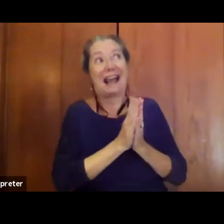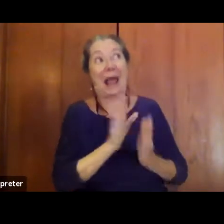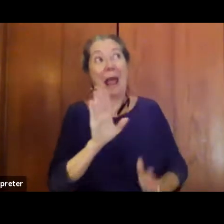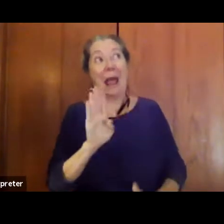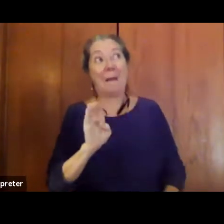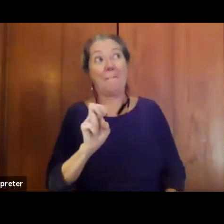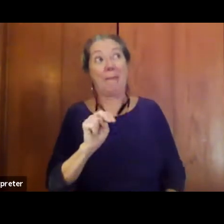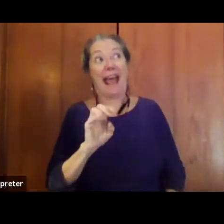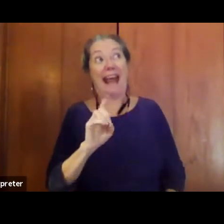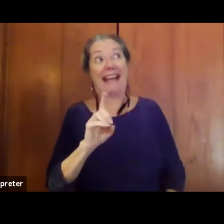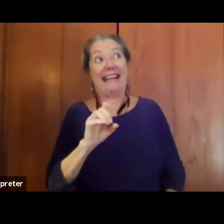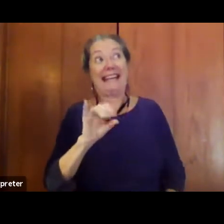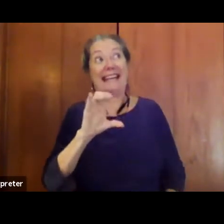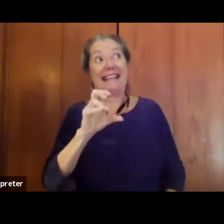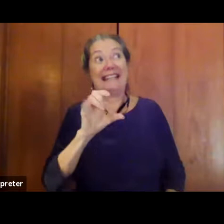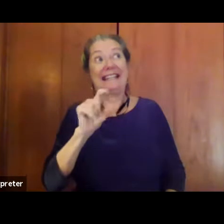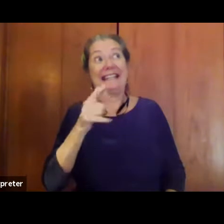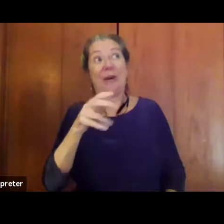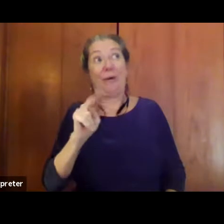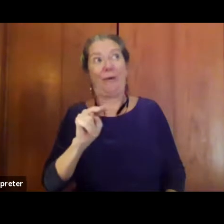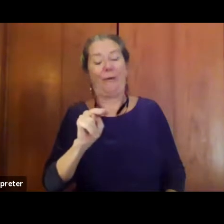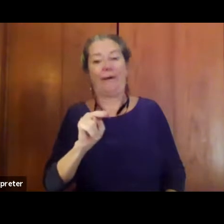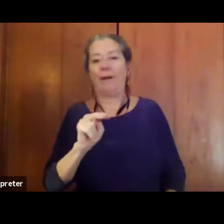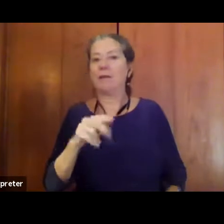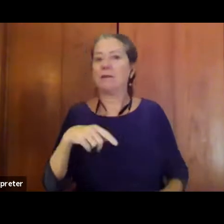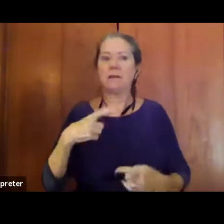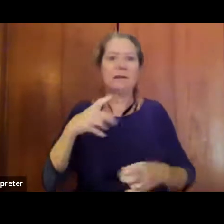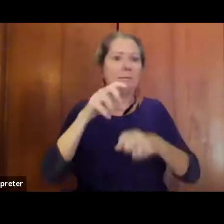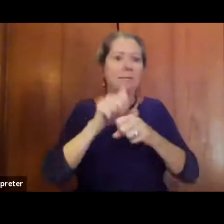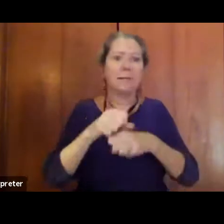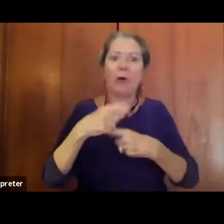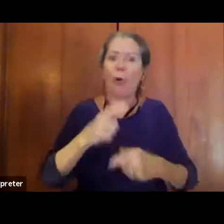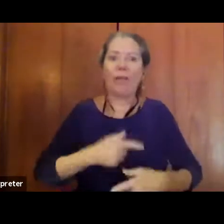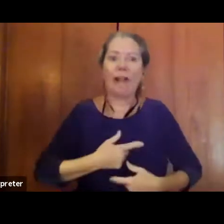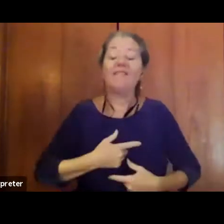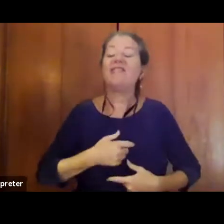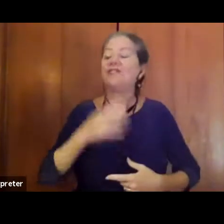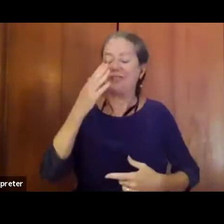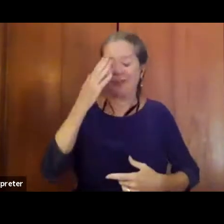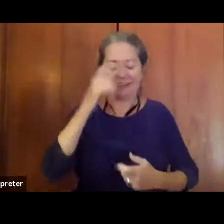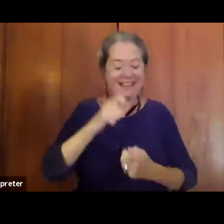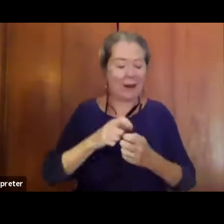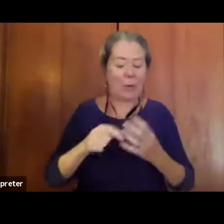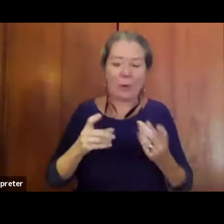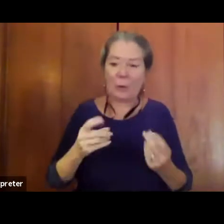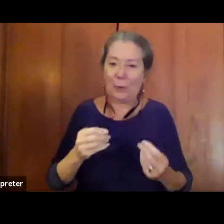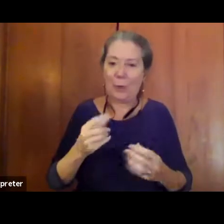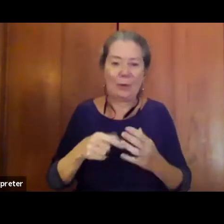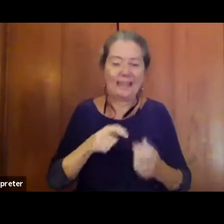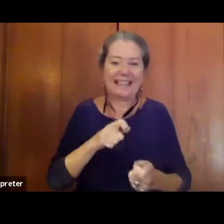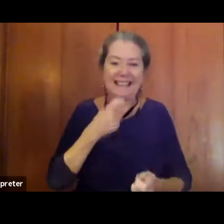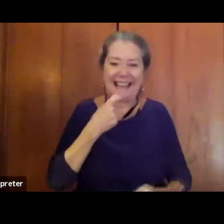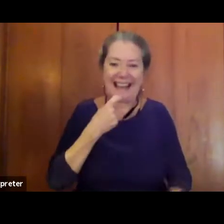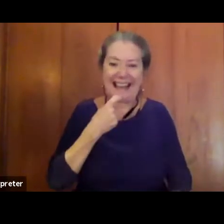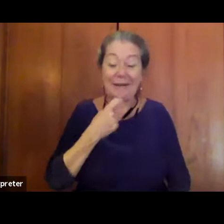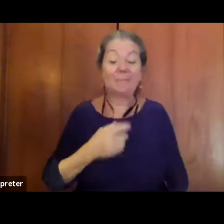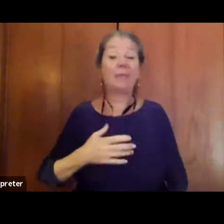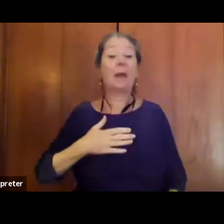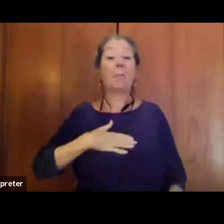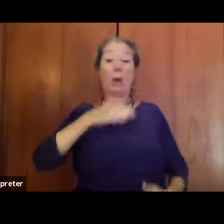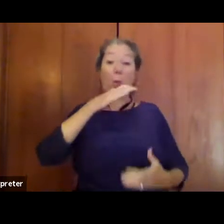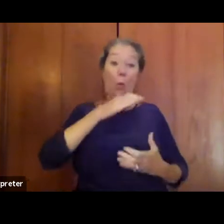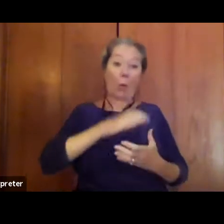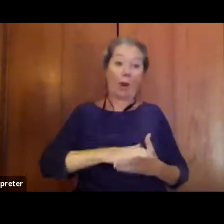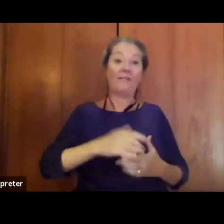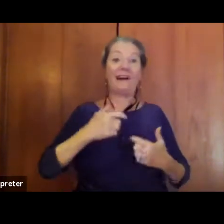had been doing it all our lives, she knew exactly what to do and say. My wife and I still do this practice with my mother